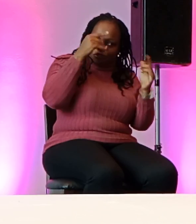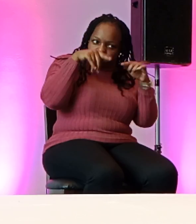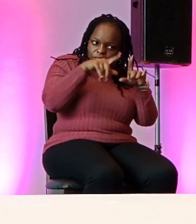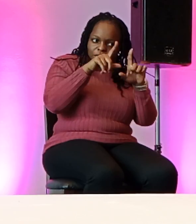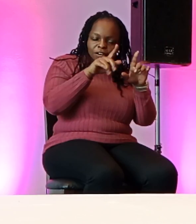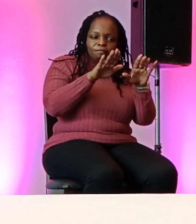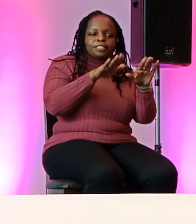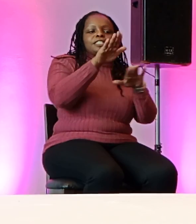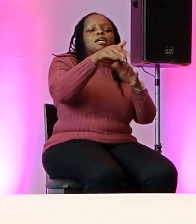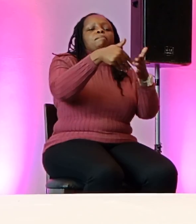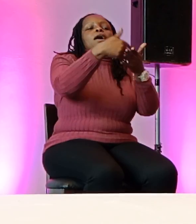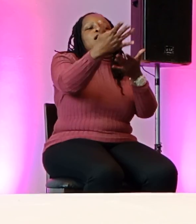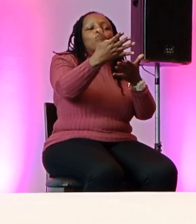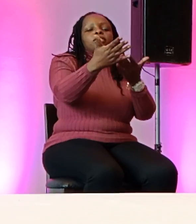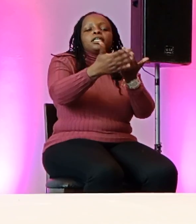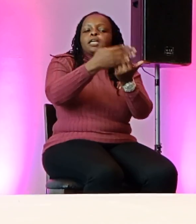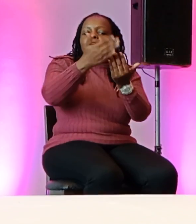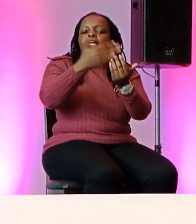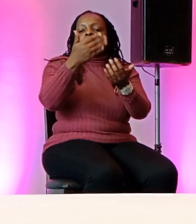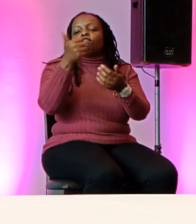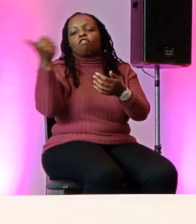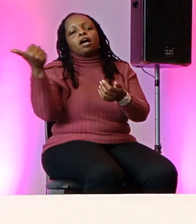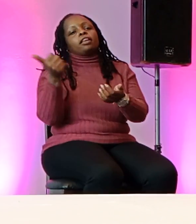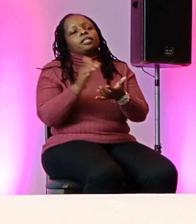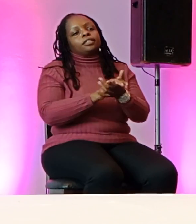mentor as many.